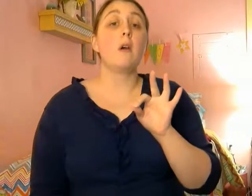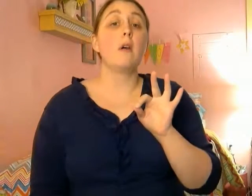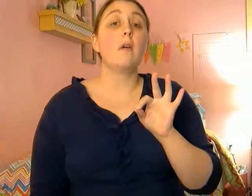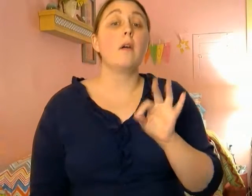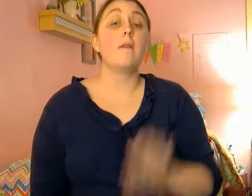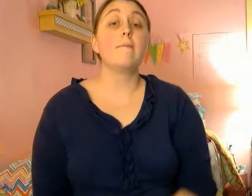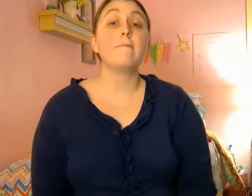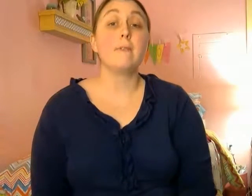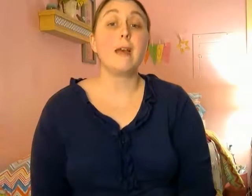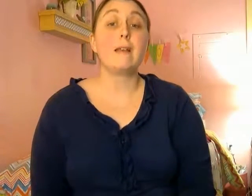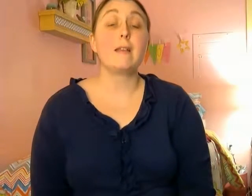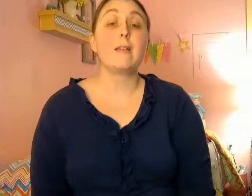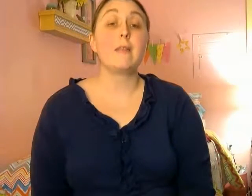Fix things.